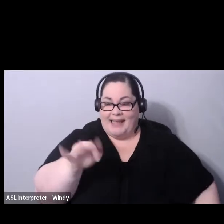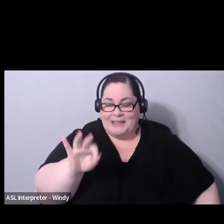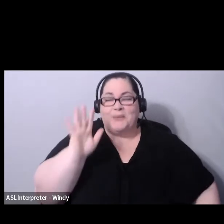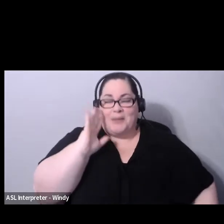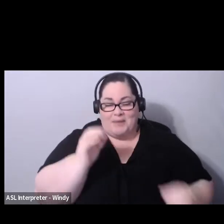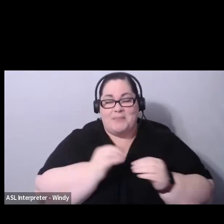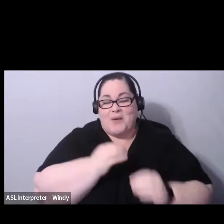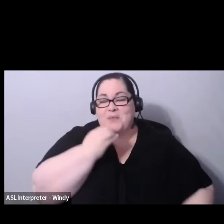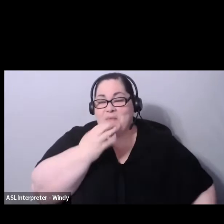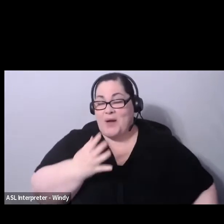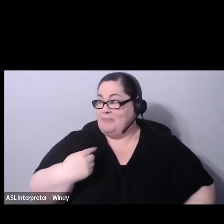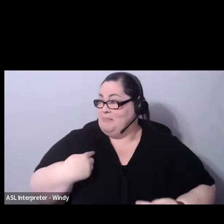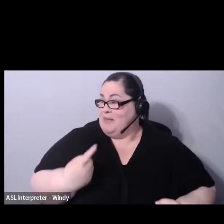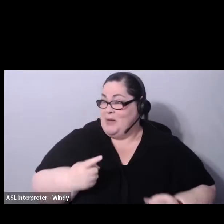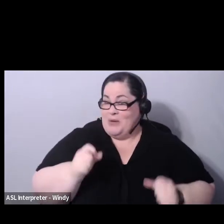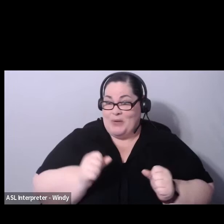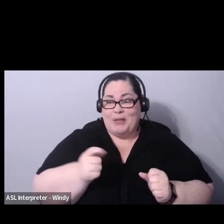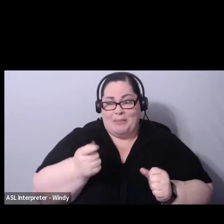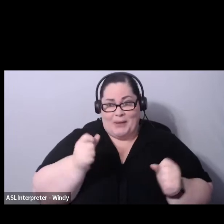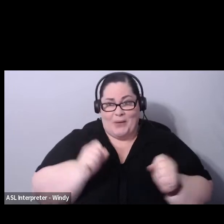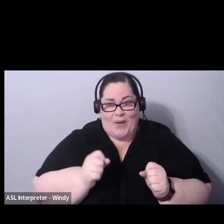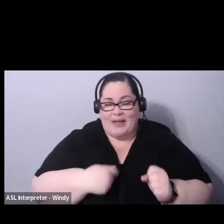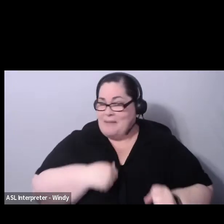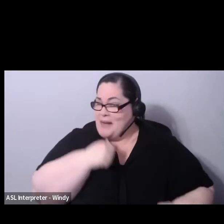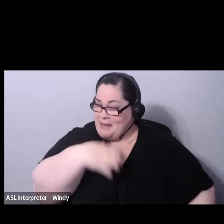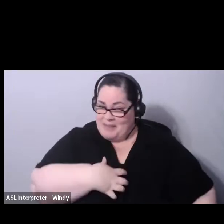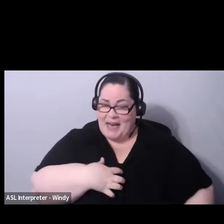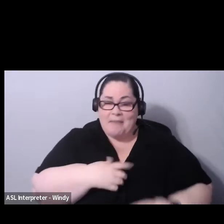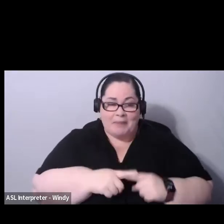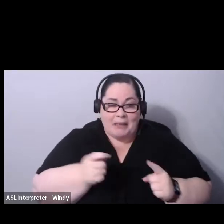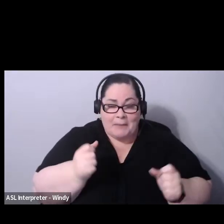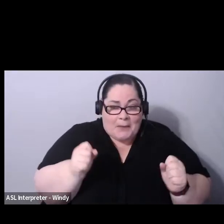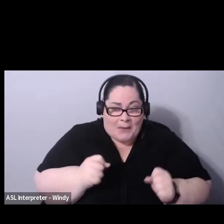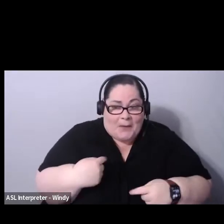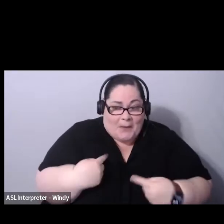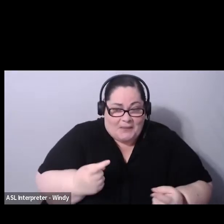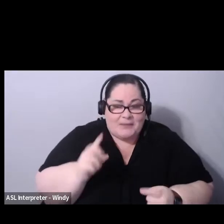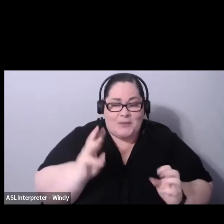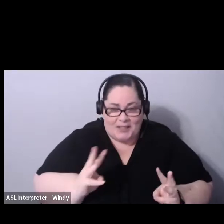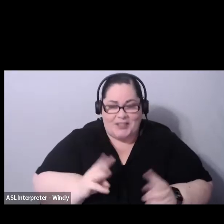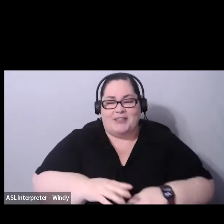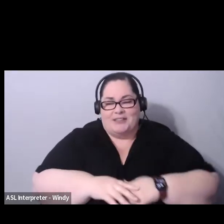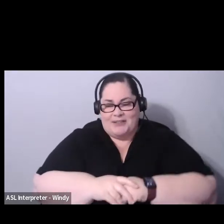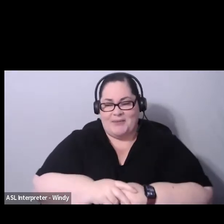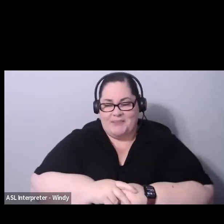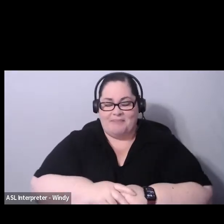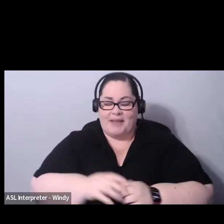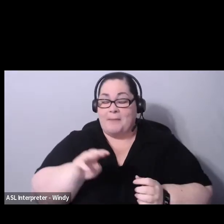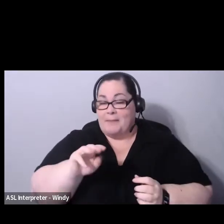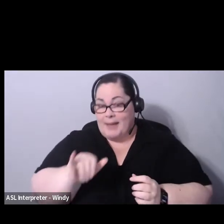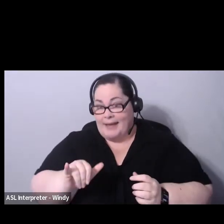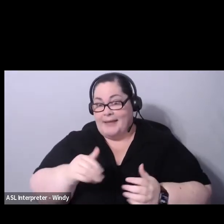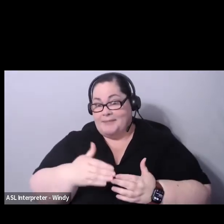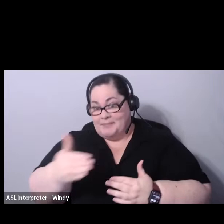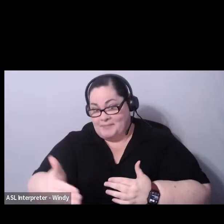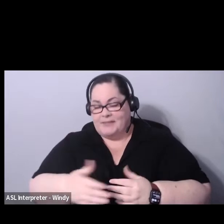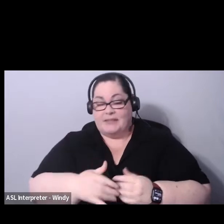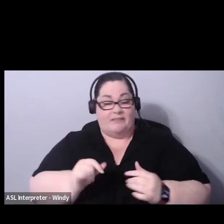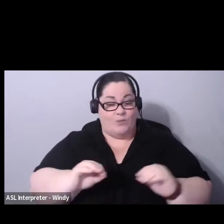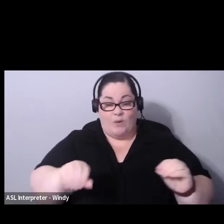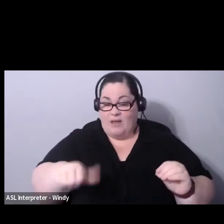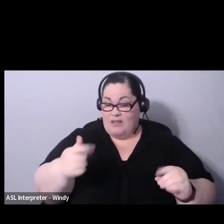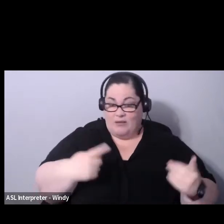been a chilly winter. I'm not complaining, but it's been kind of cold. But if anybody, no other